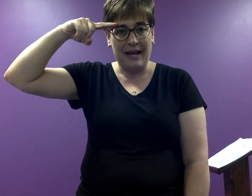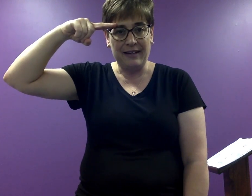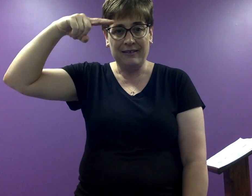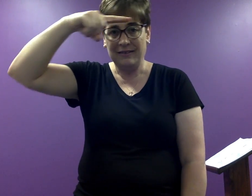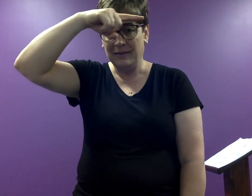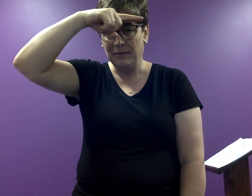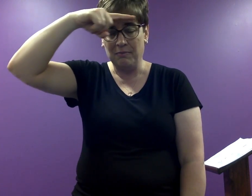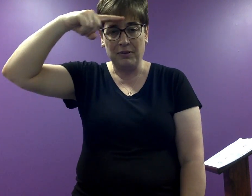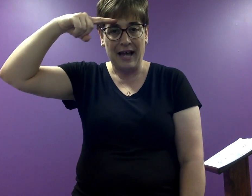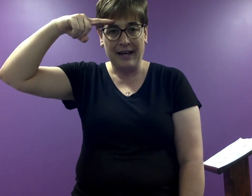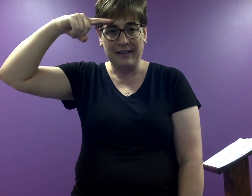black, black.